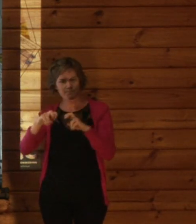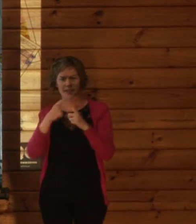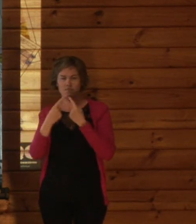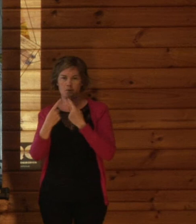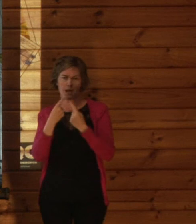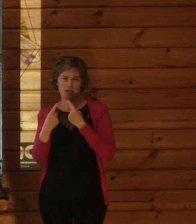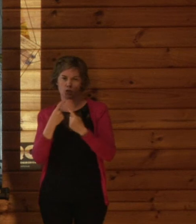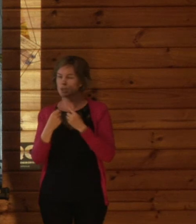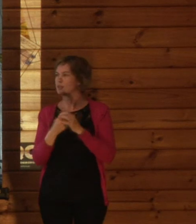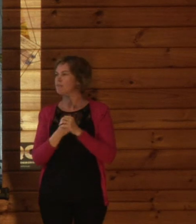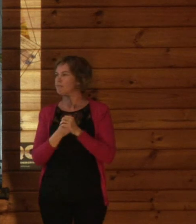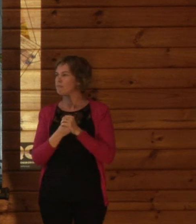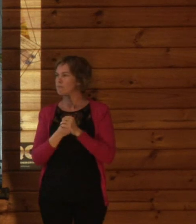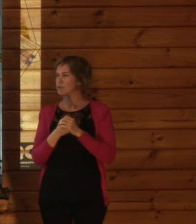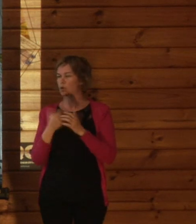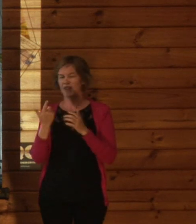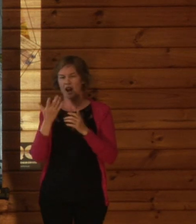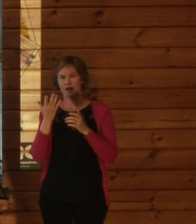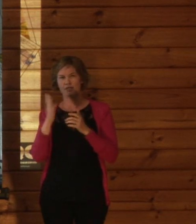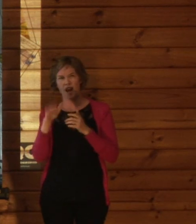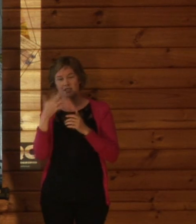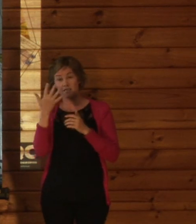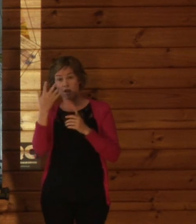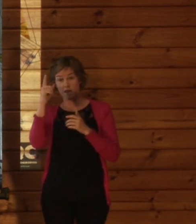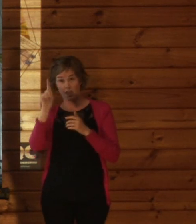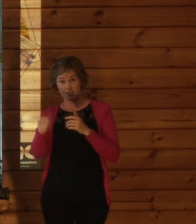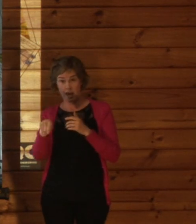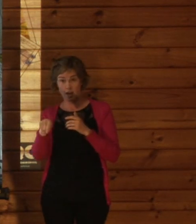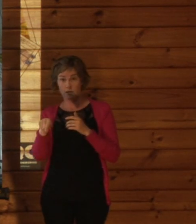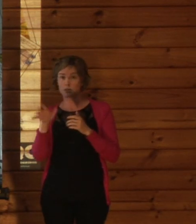or so, which need an incredible amount of detail to go into them, because they're